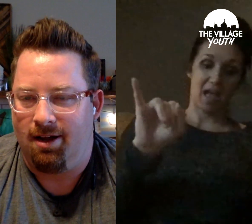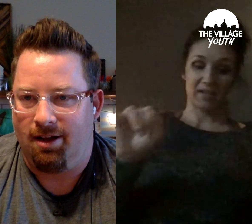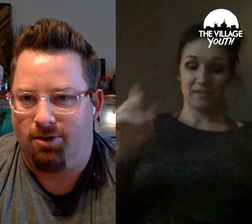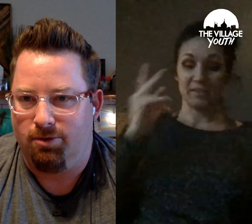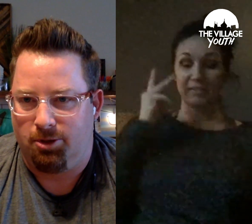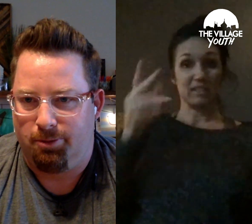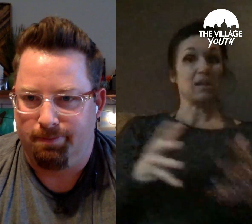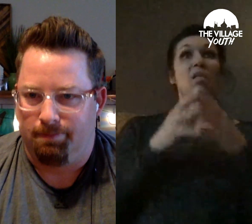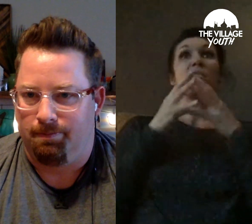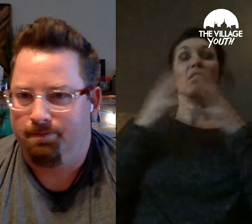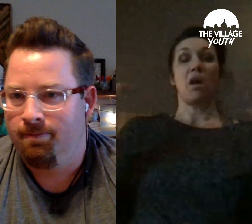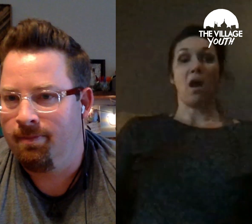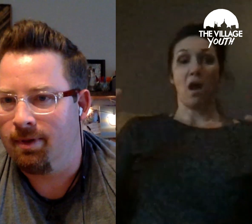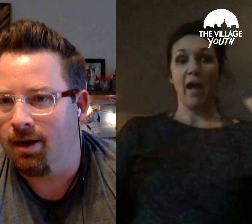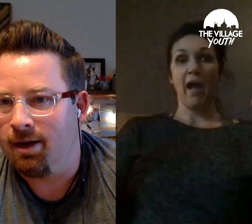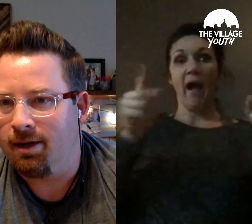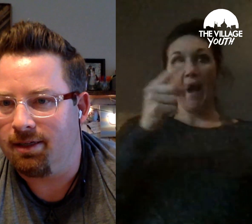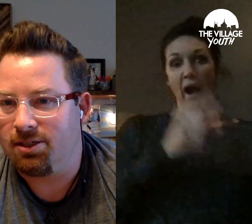on YouTube.